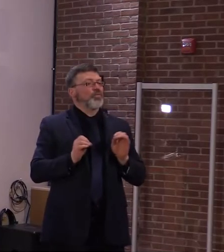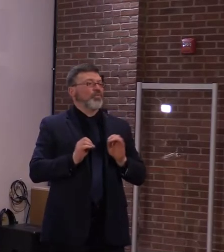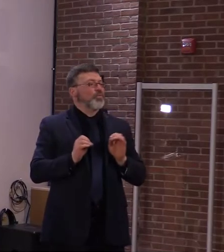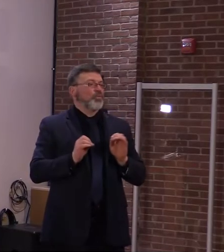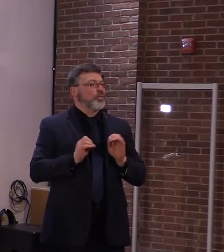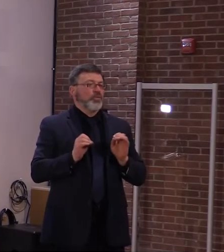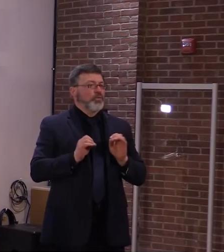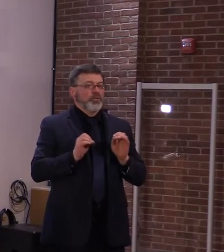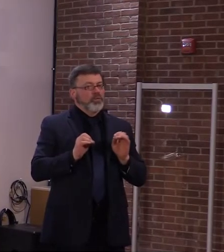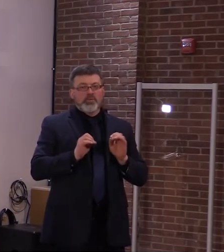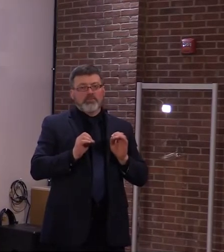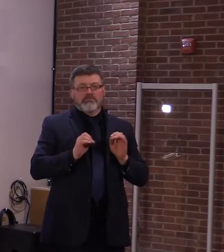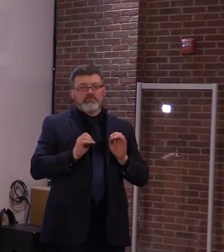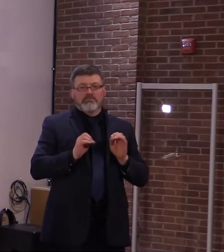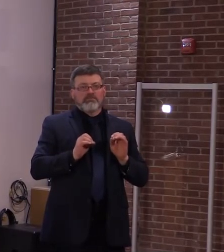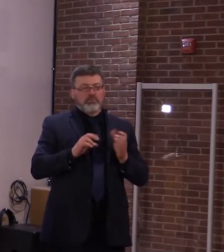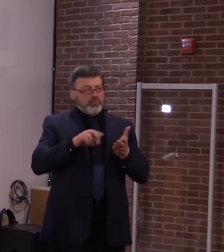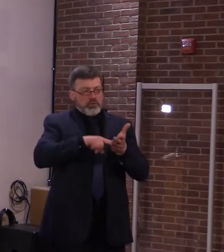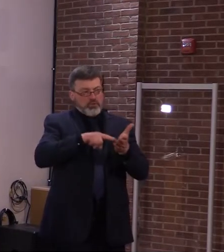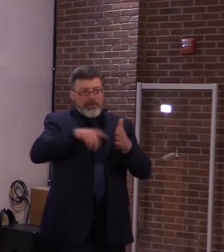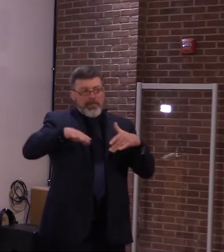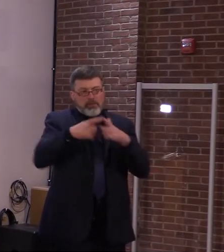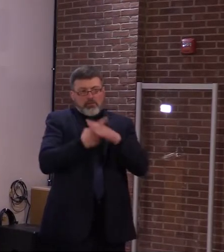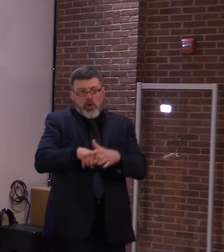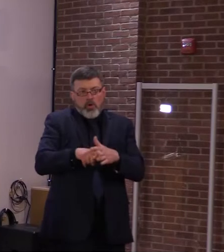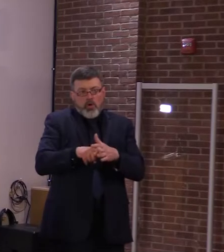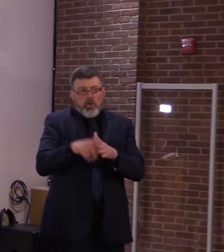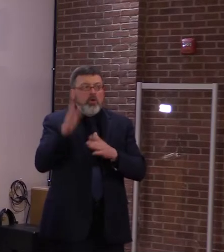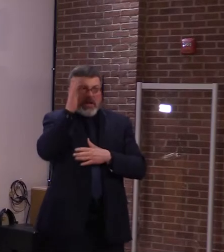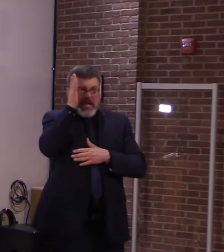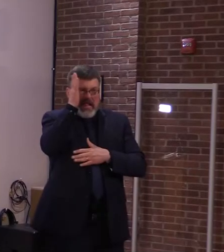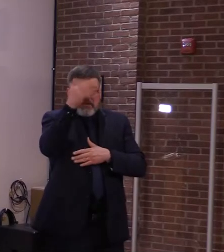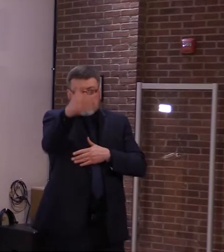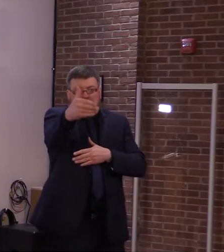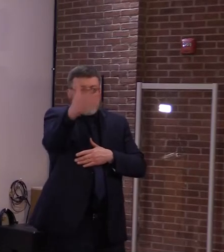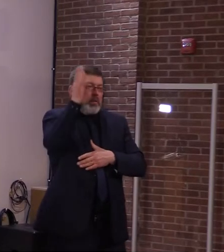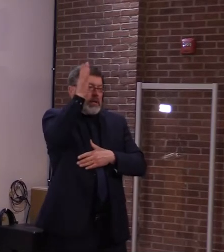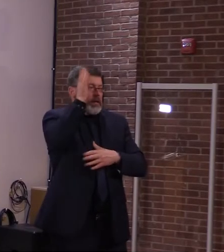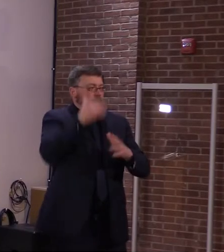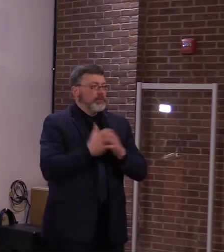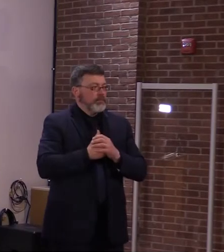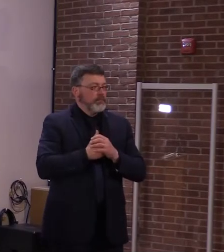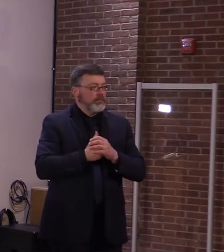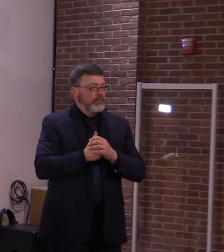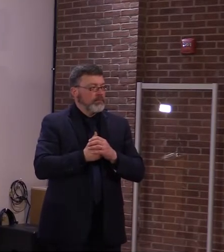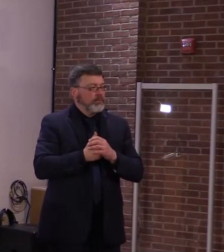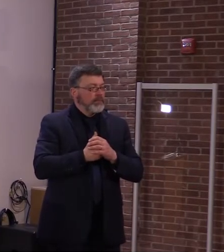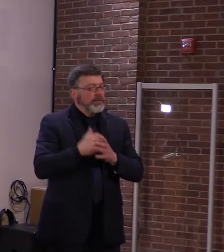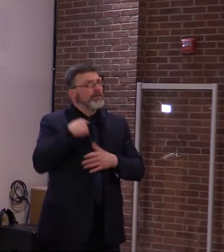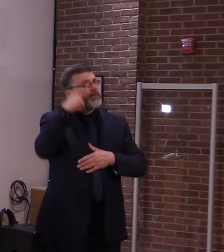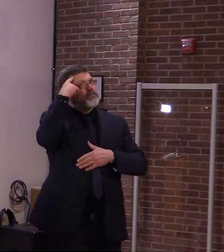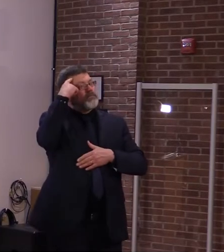symptoms. I did have an opportunity to speak with a support group a couple of nights ago,